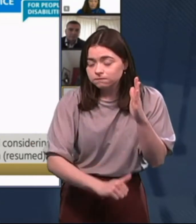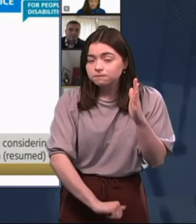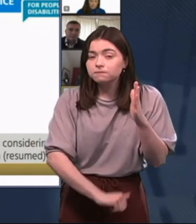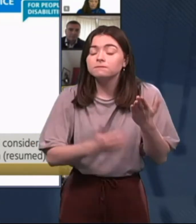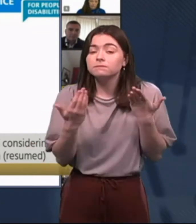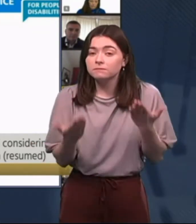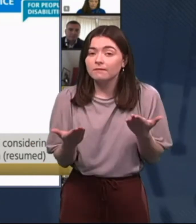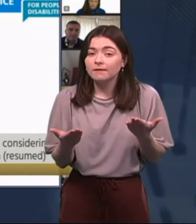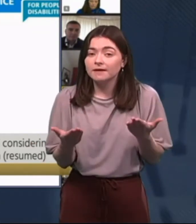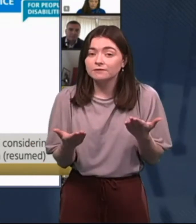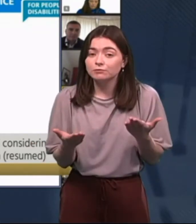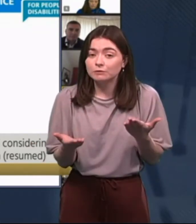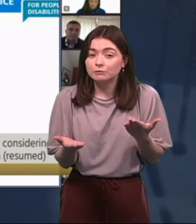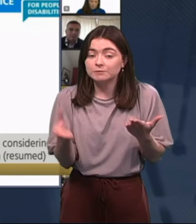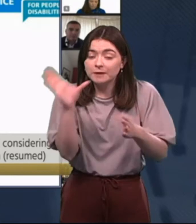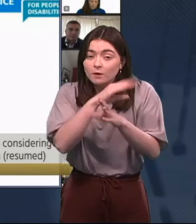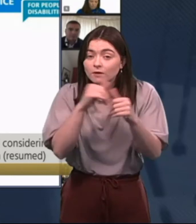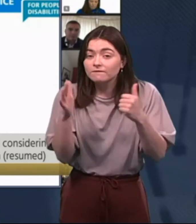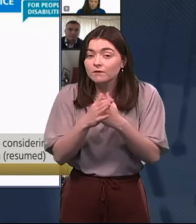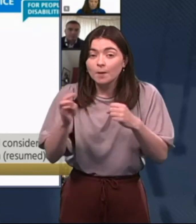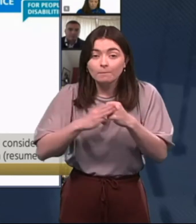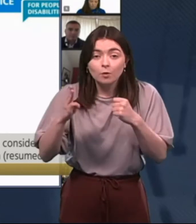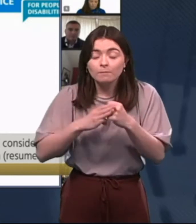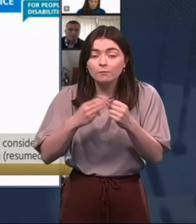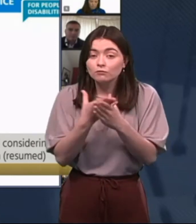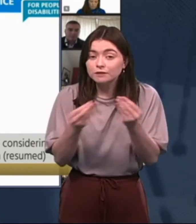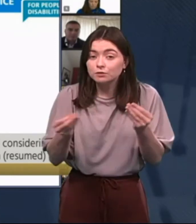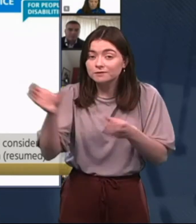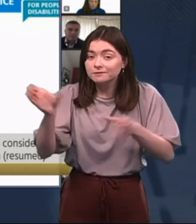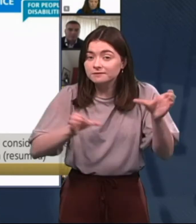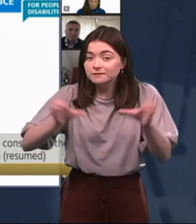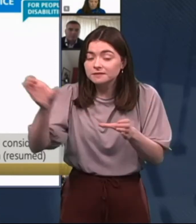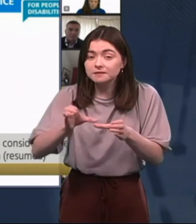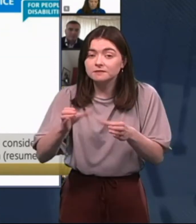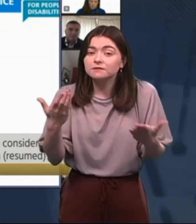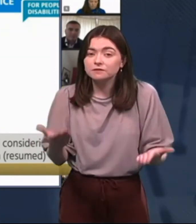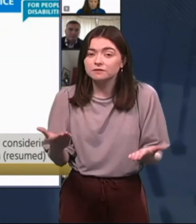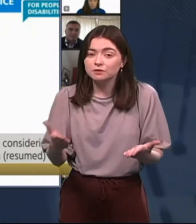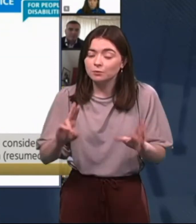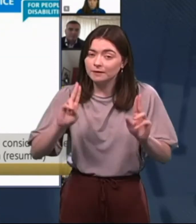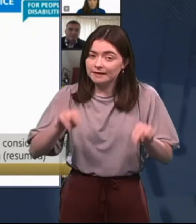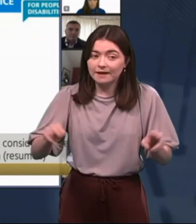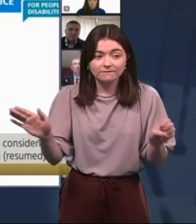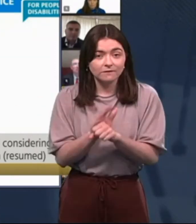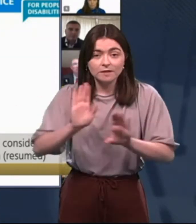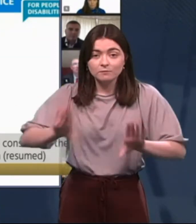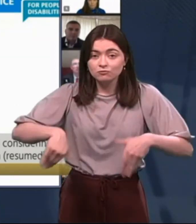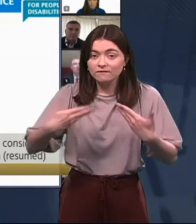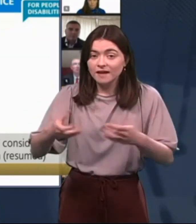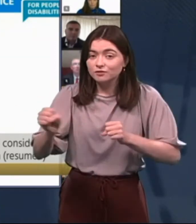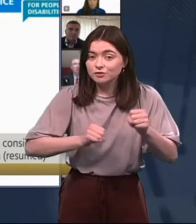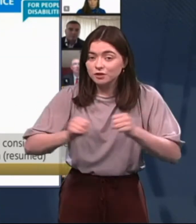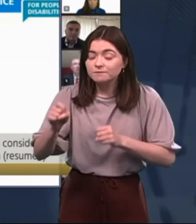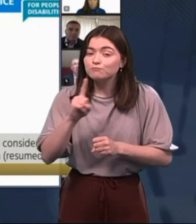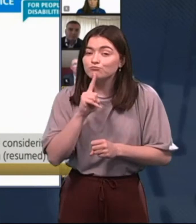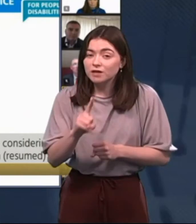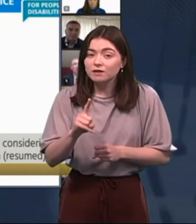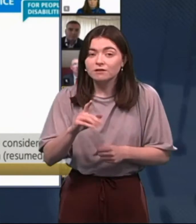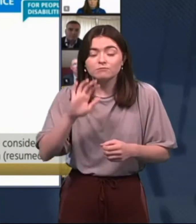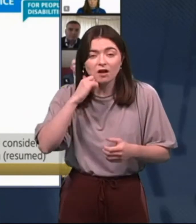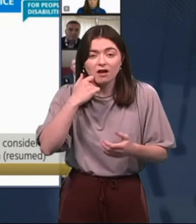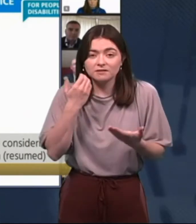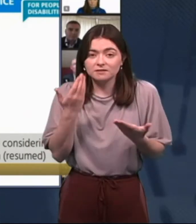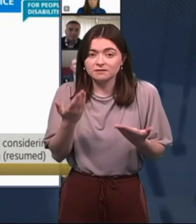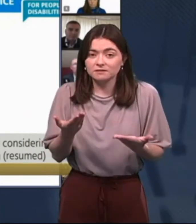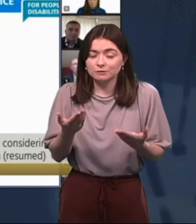we would be seeking an increase in resources to support us to fully deliver those services, because it takes us a long